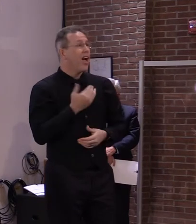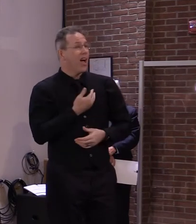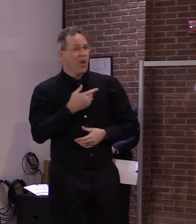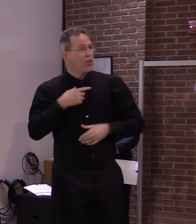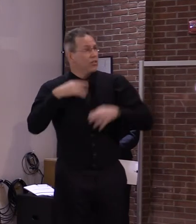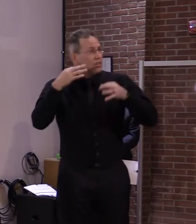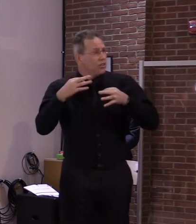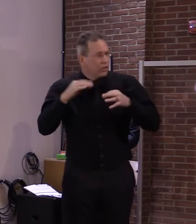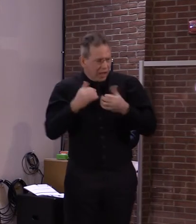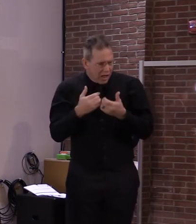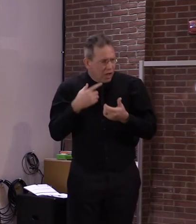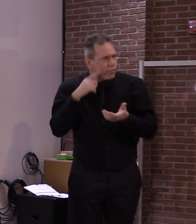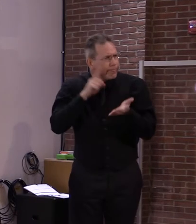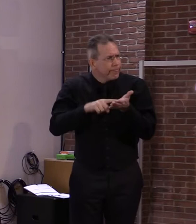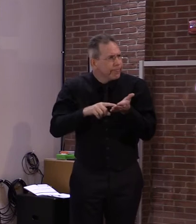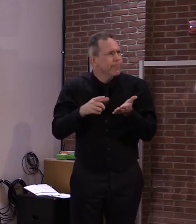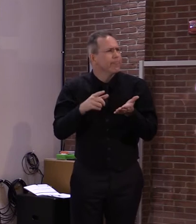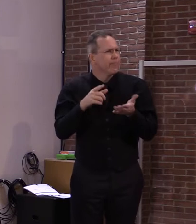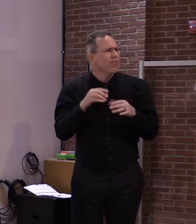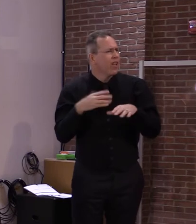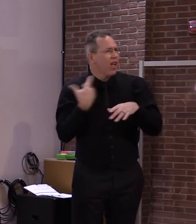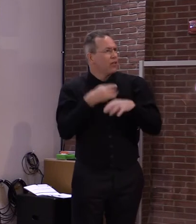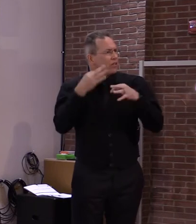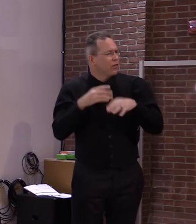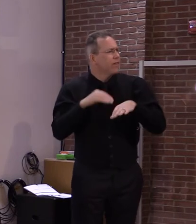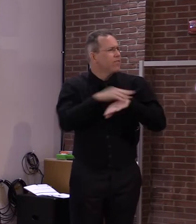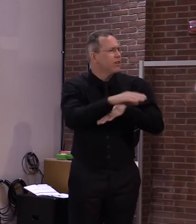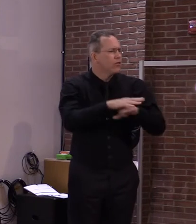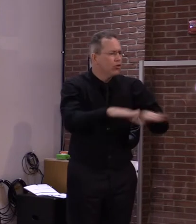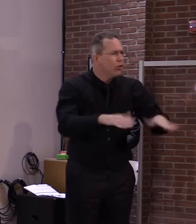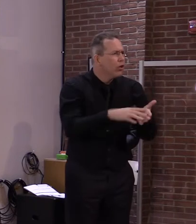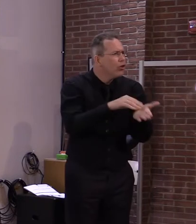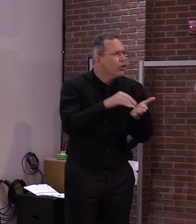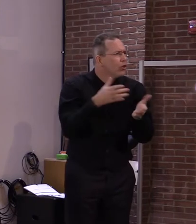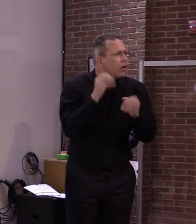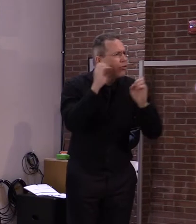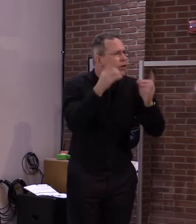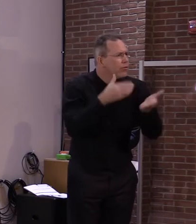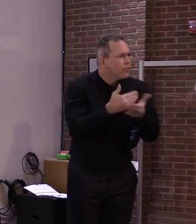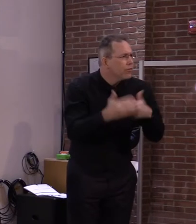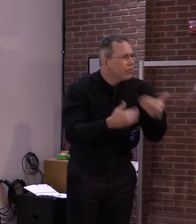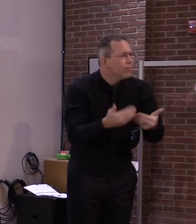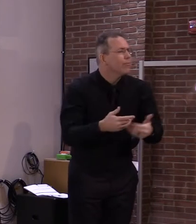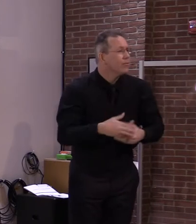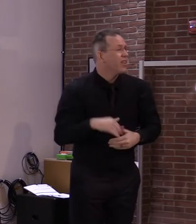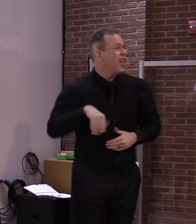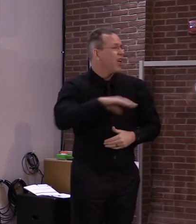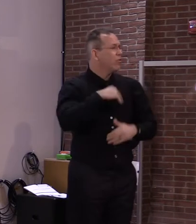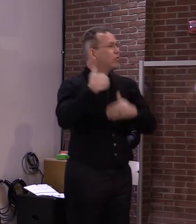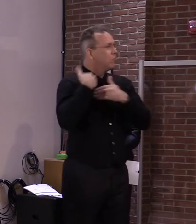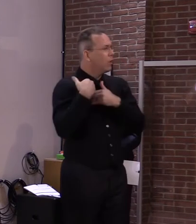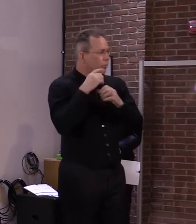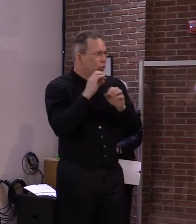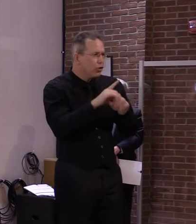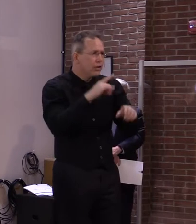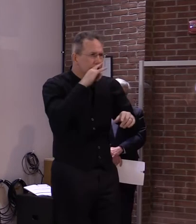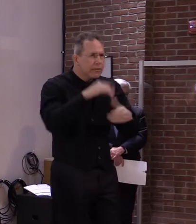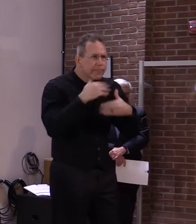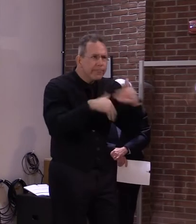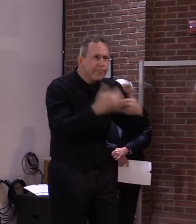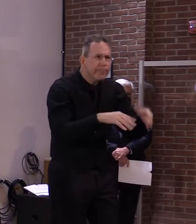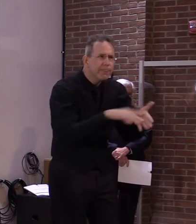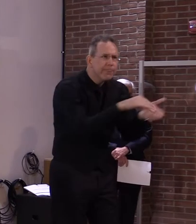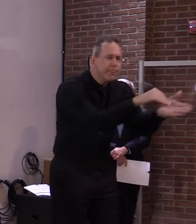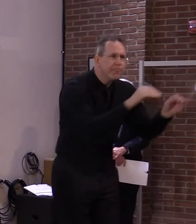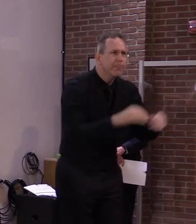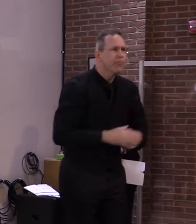hope everyone takes this responsibility to heart secretary french will talk about what the agency of education and department of health